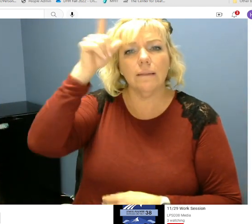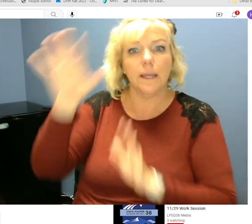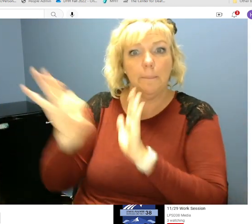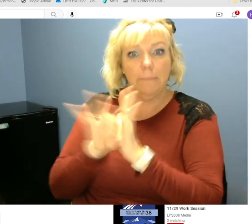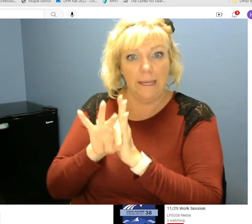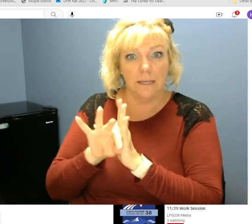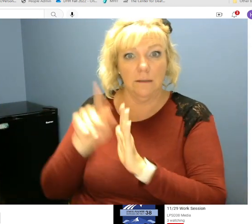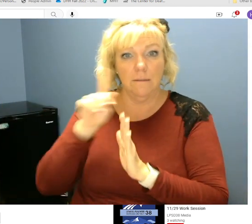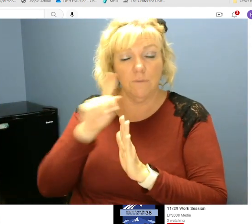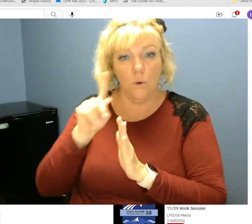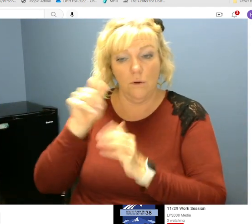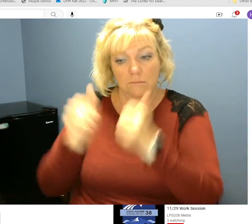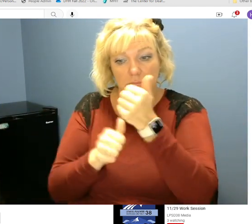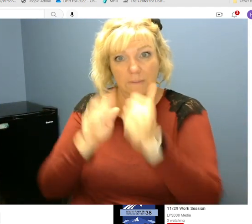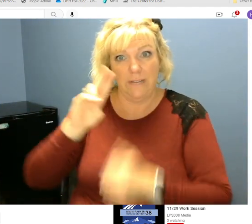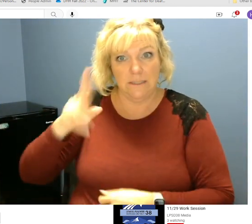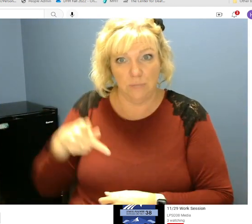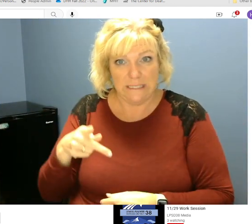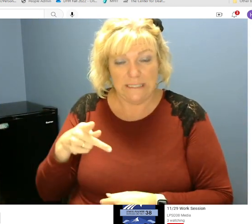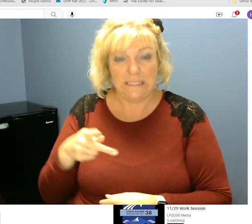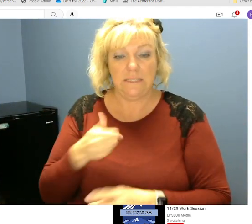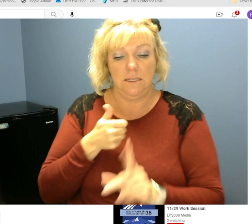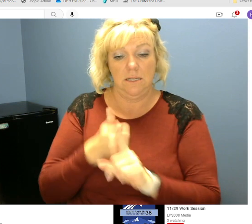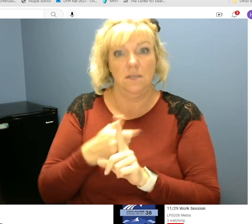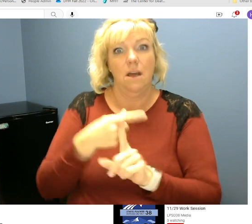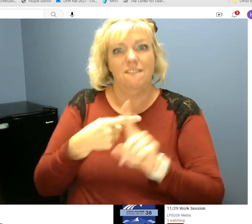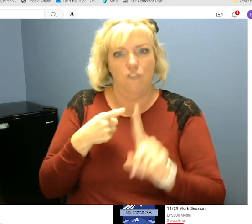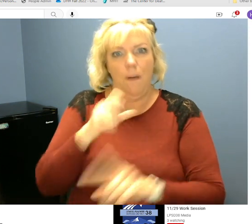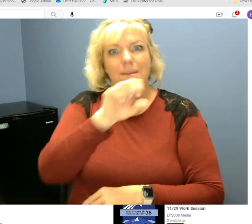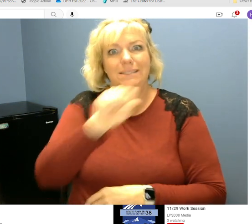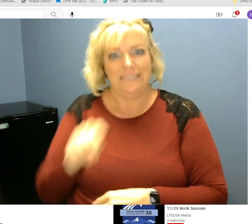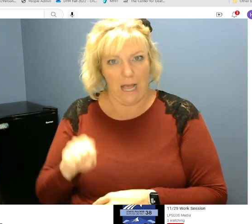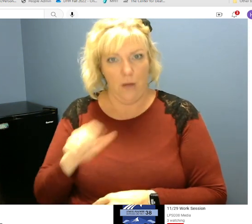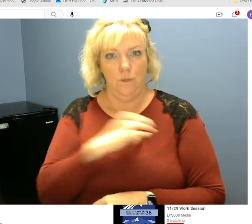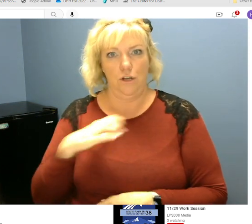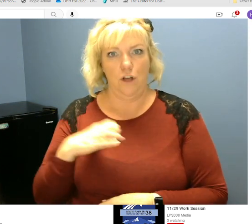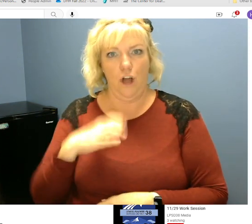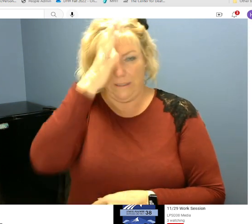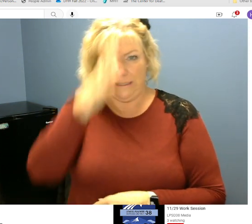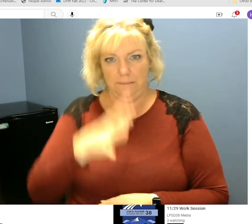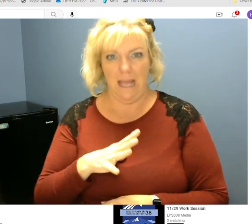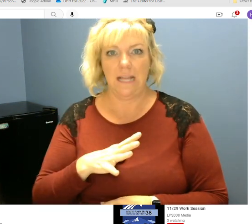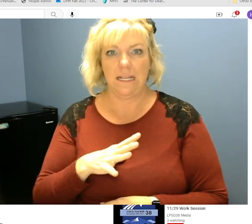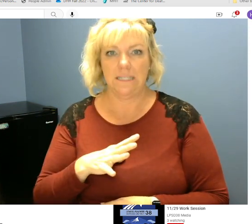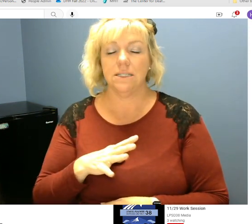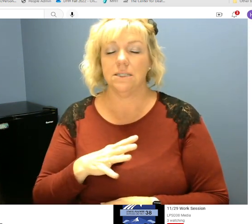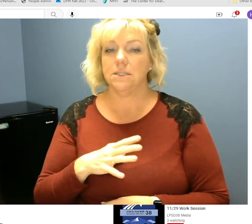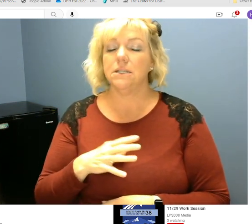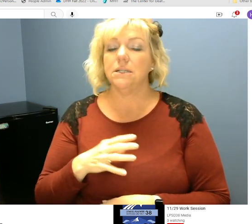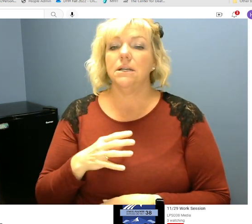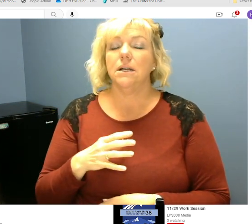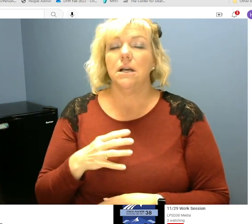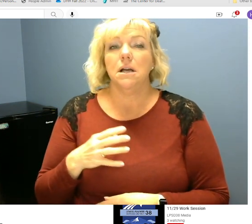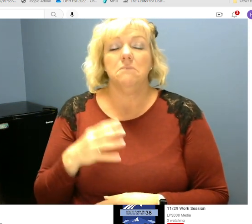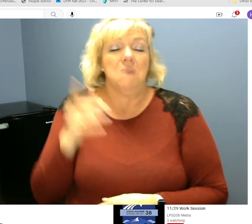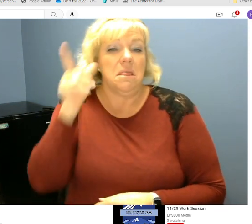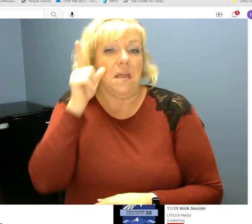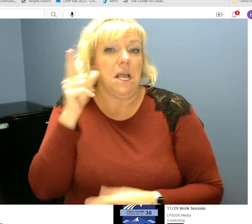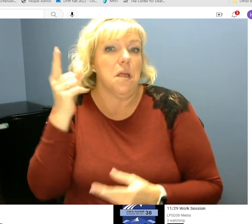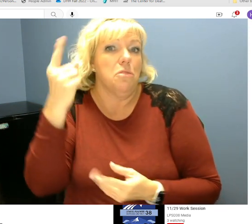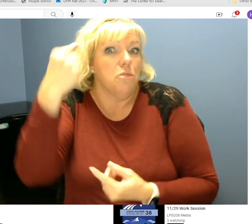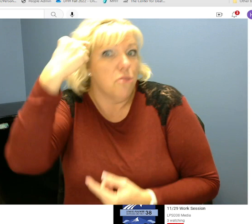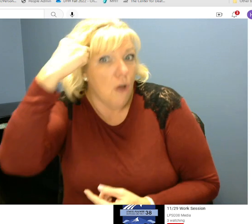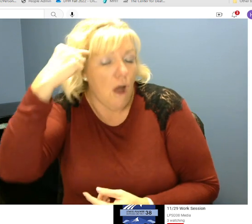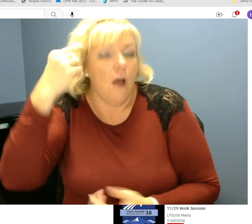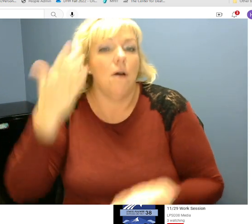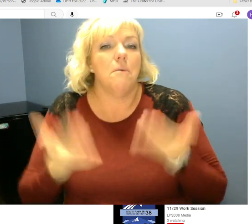was the only Southern congressman who didn't leave with his state when his state seceded. And so Lincoln thought he would appeal